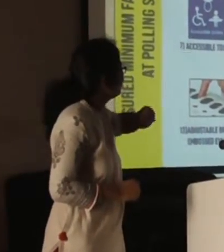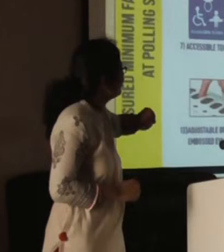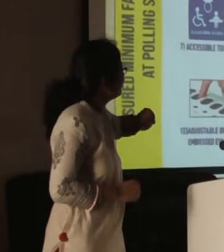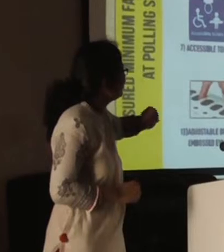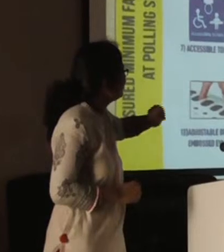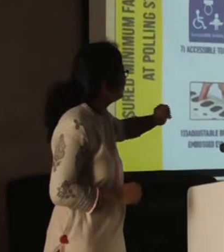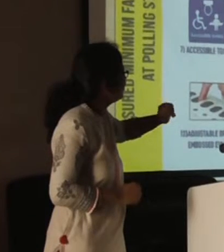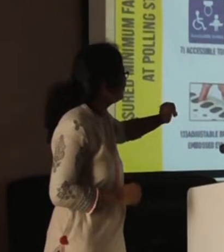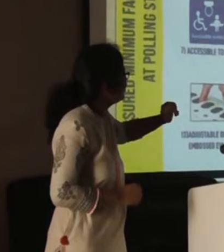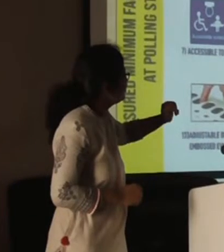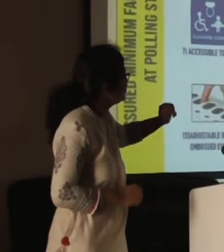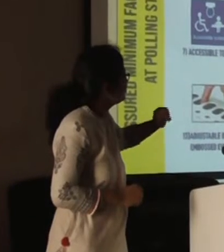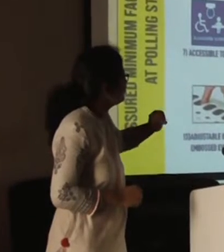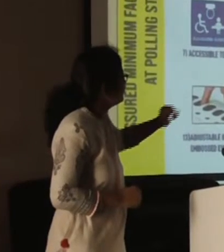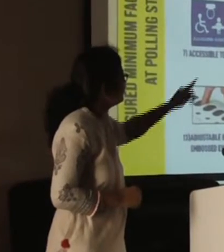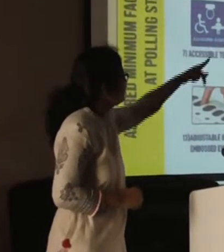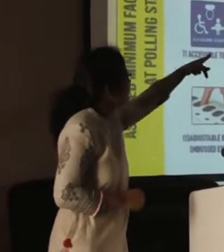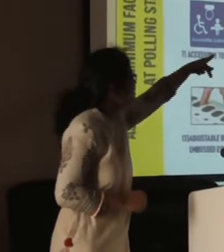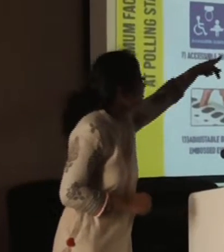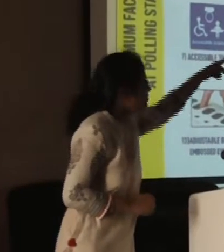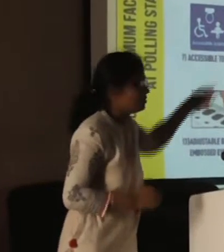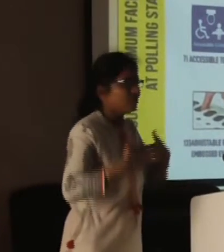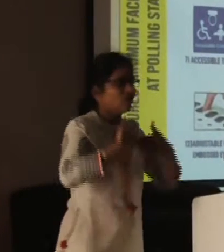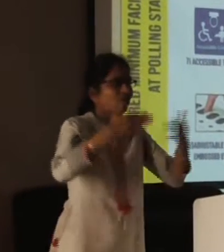wide level pathways,